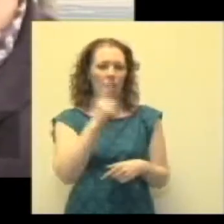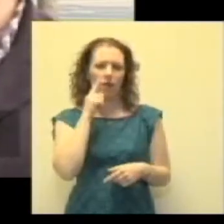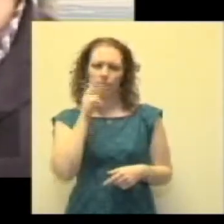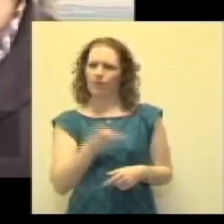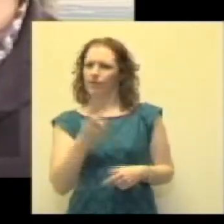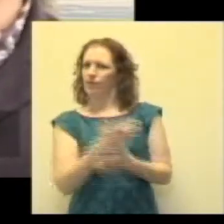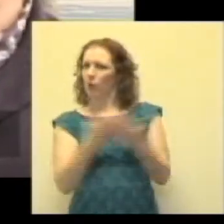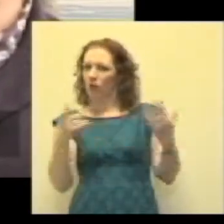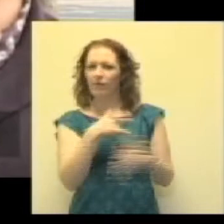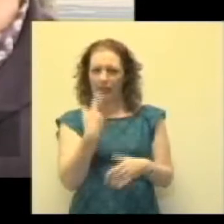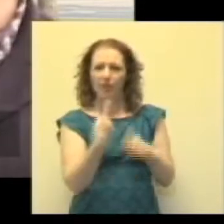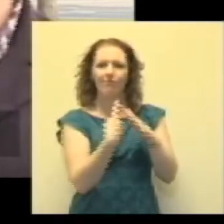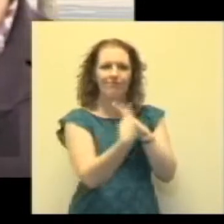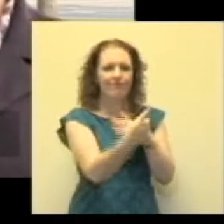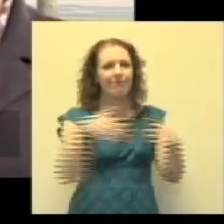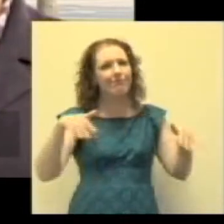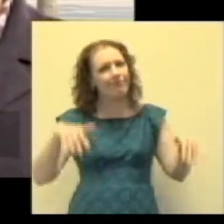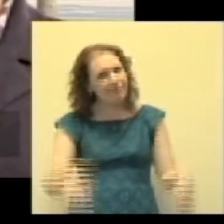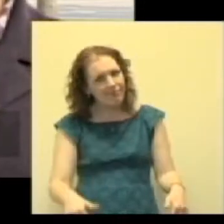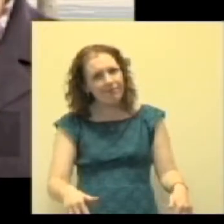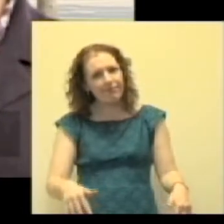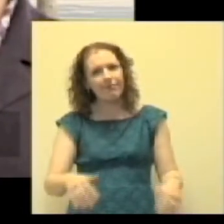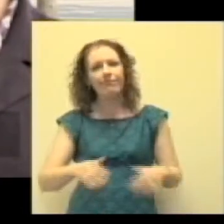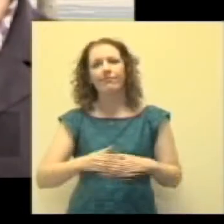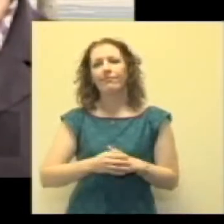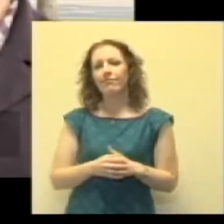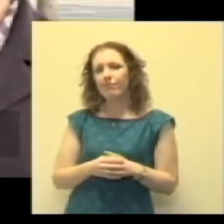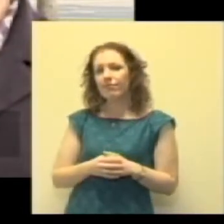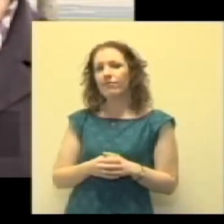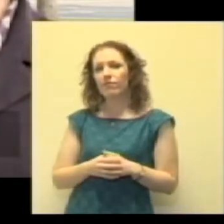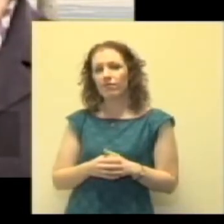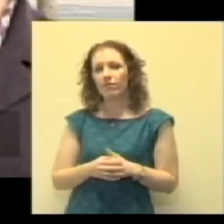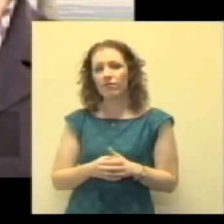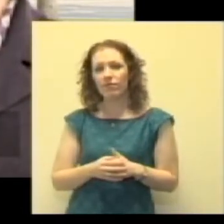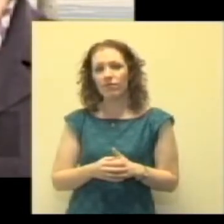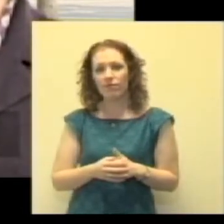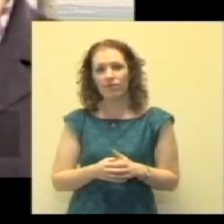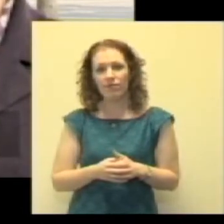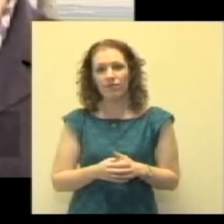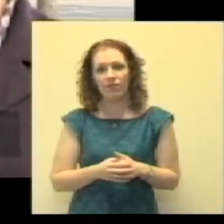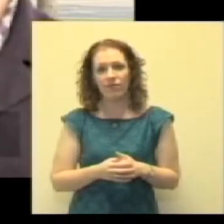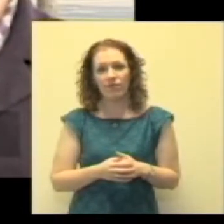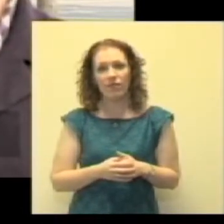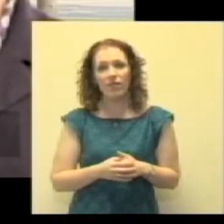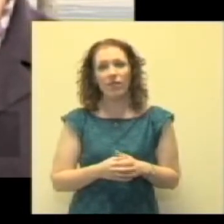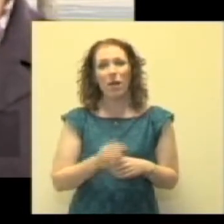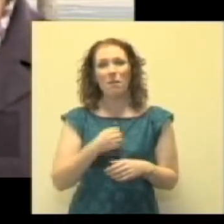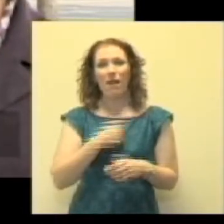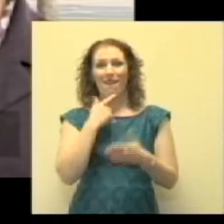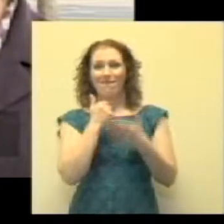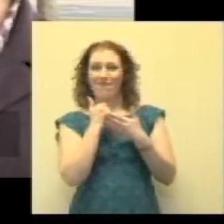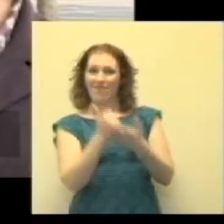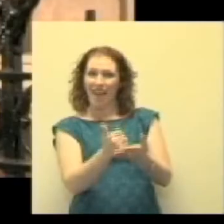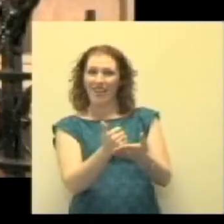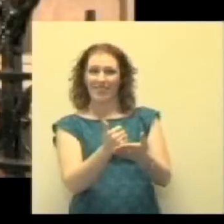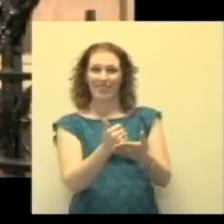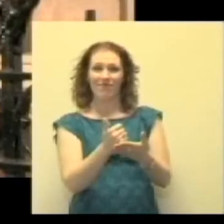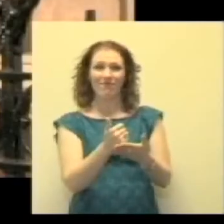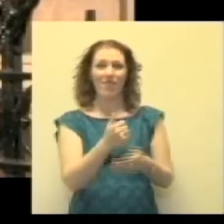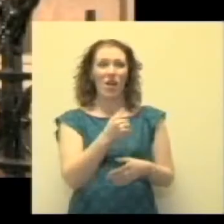themselves, how they are with others. And what I find is that quite often they maybe feel quite isolated and quite